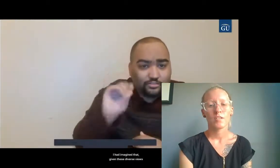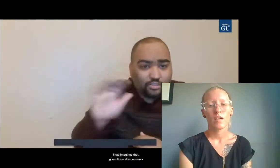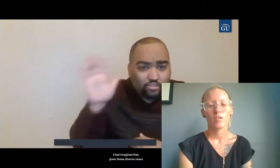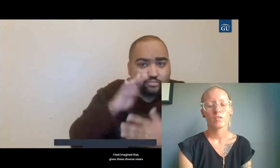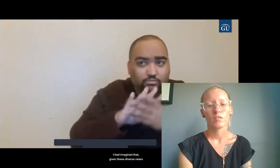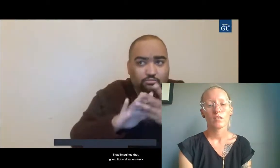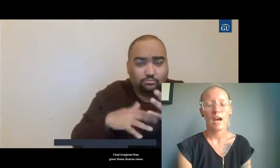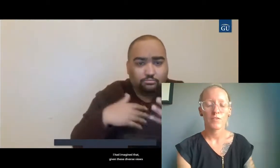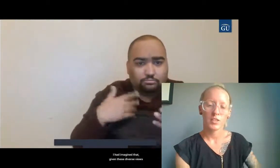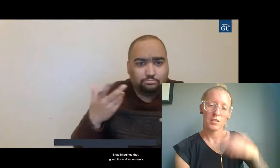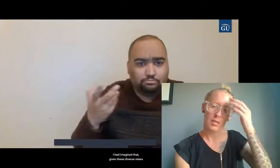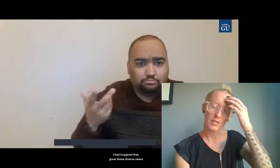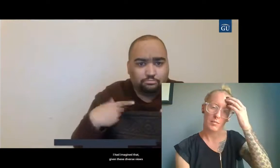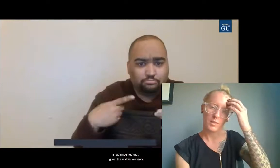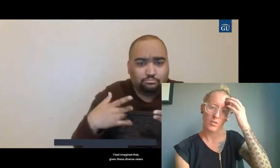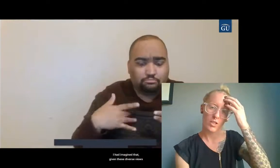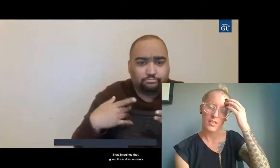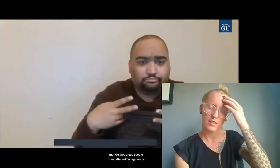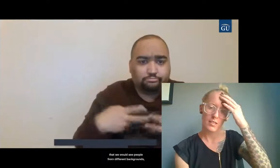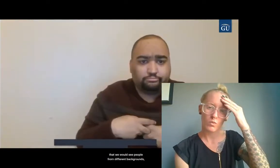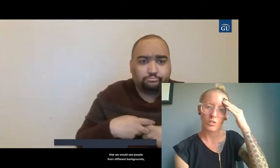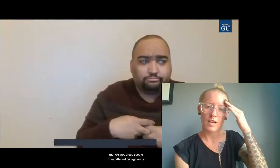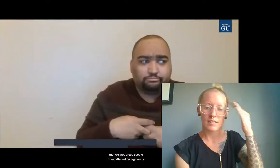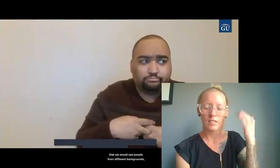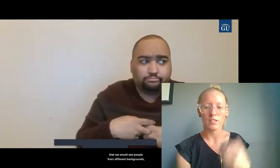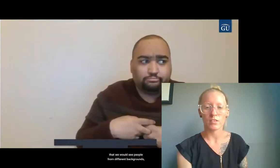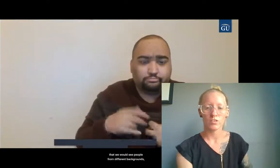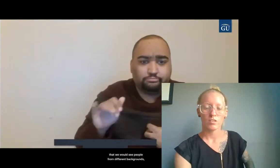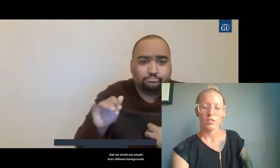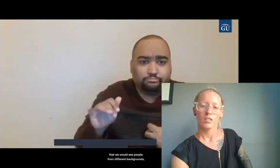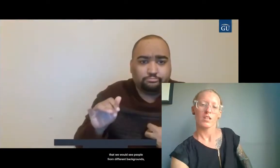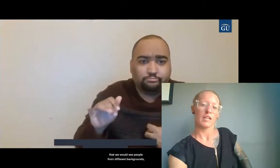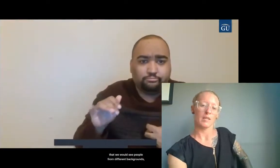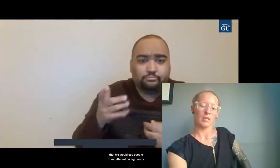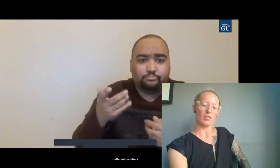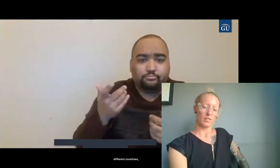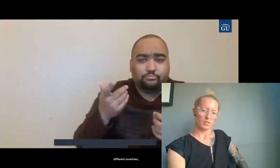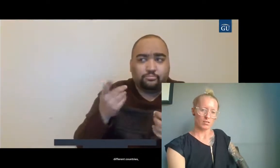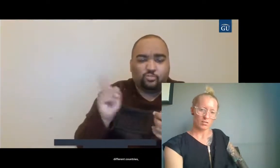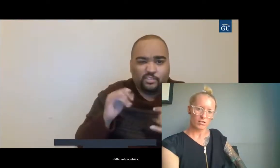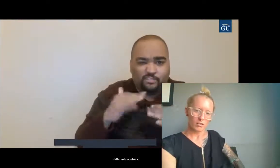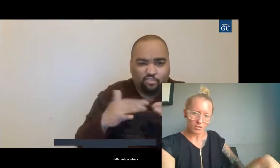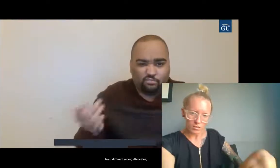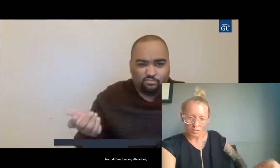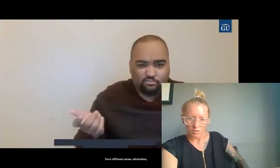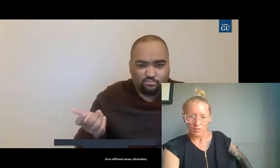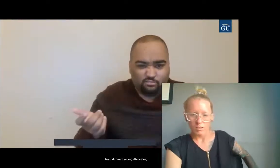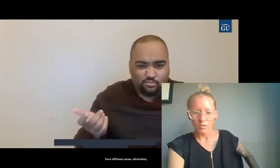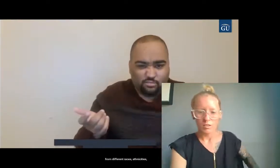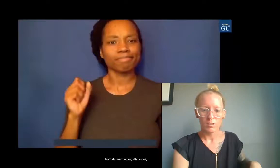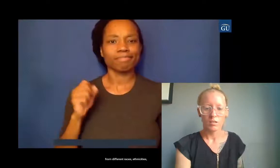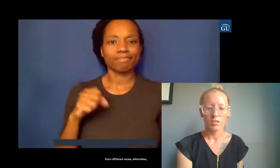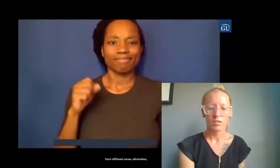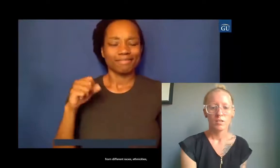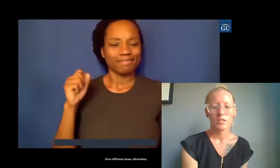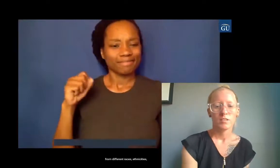It's important that African American people are as equal as English and Americans,